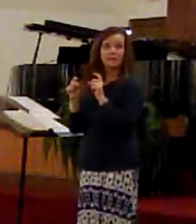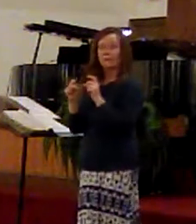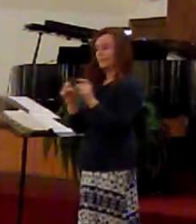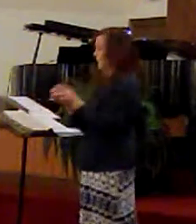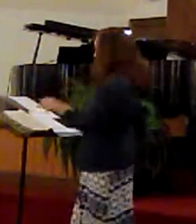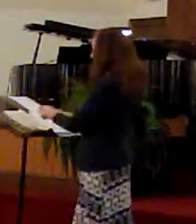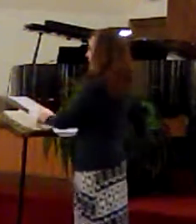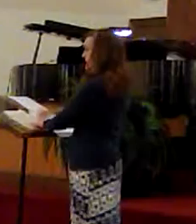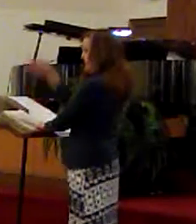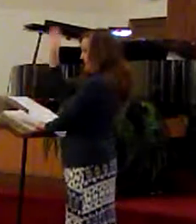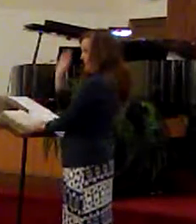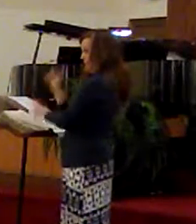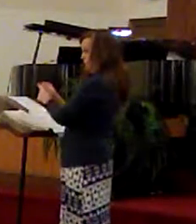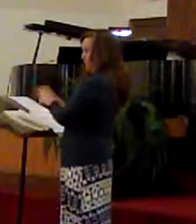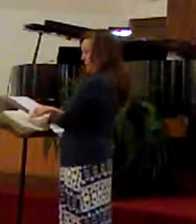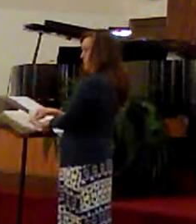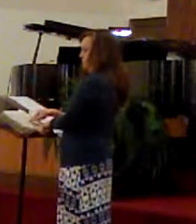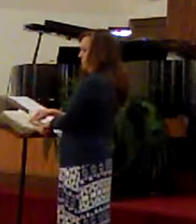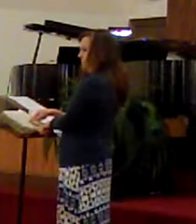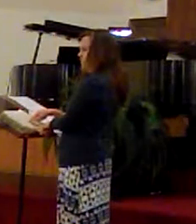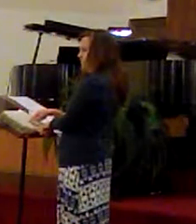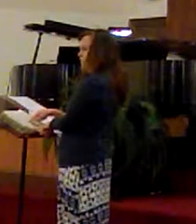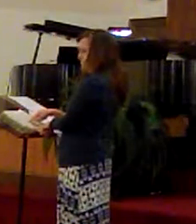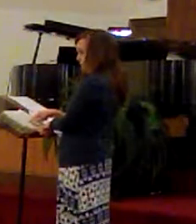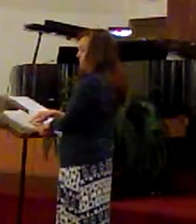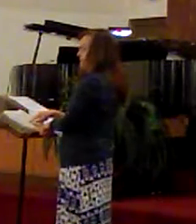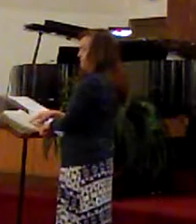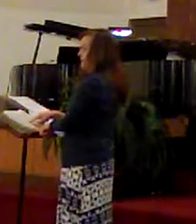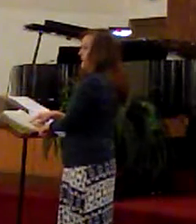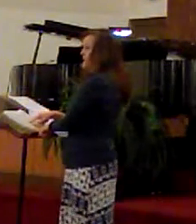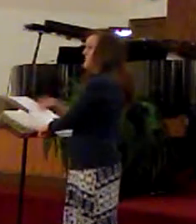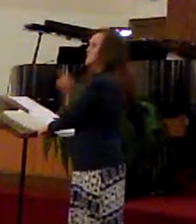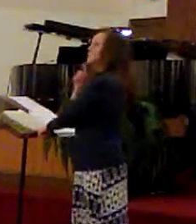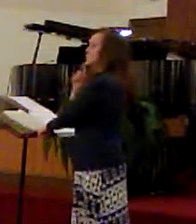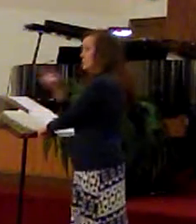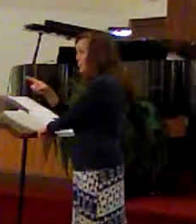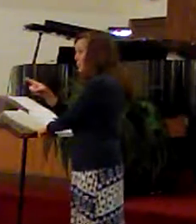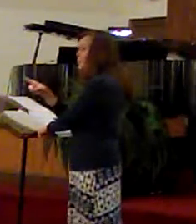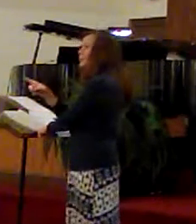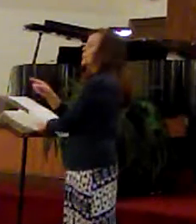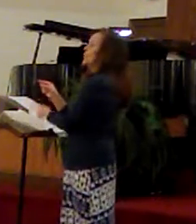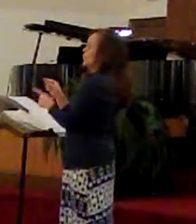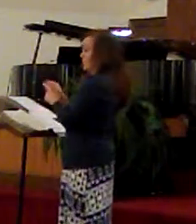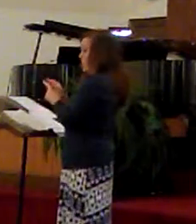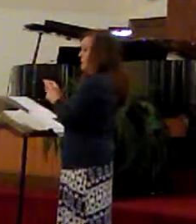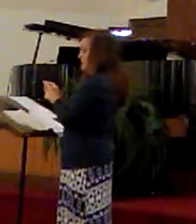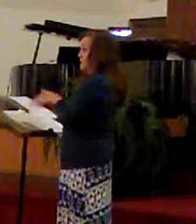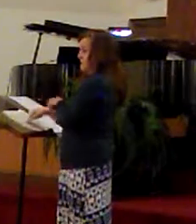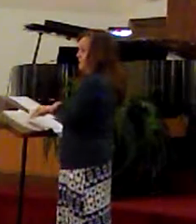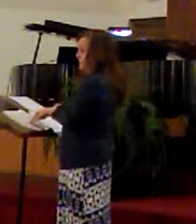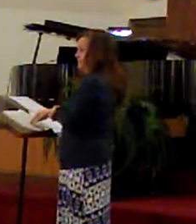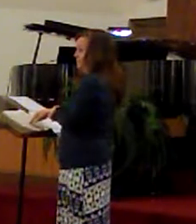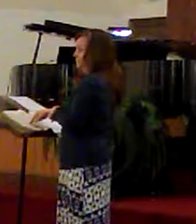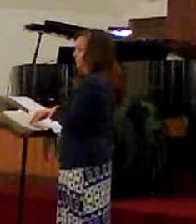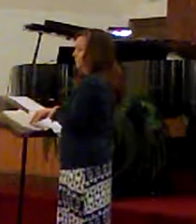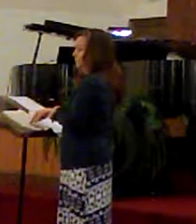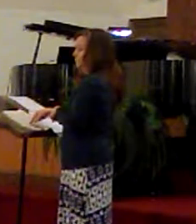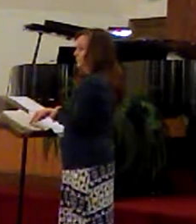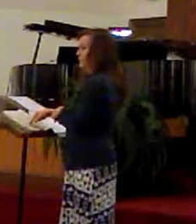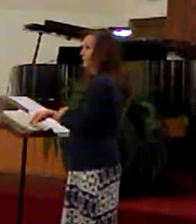word? Yeah. Amen. Is it his very words? Yeah. The Bible says that all scripture is given